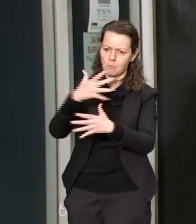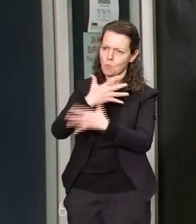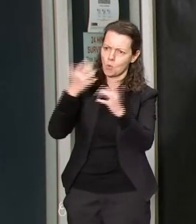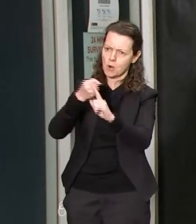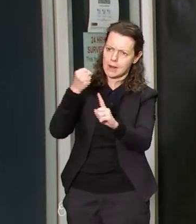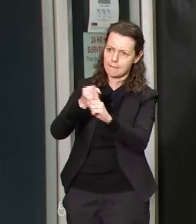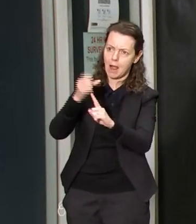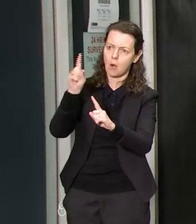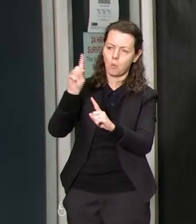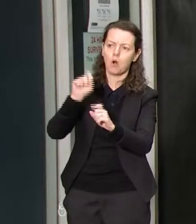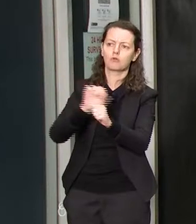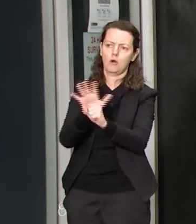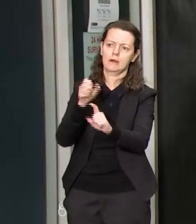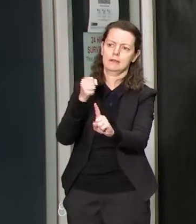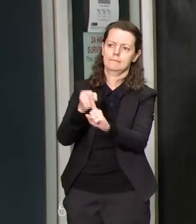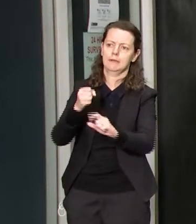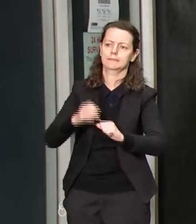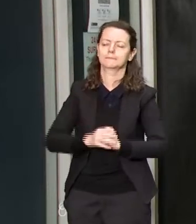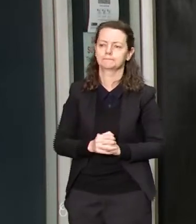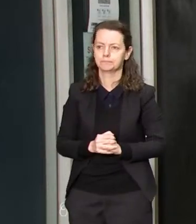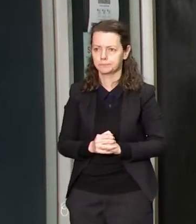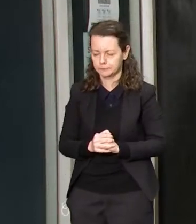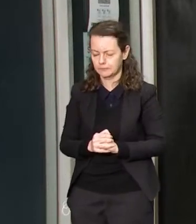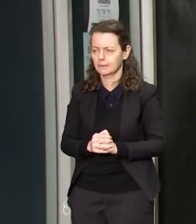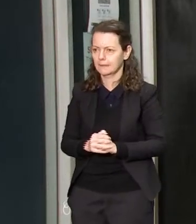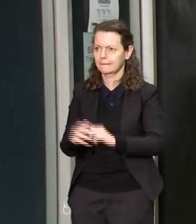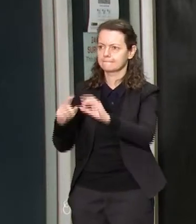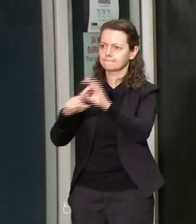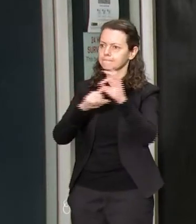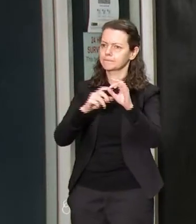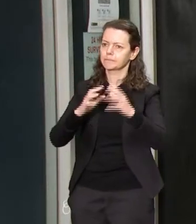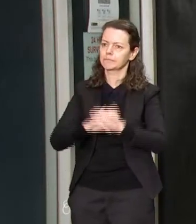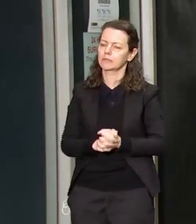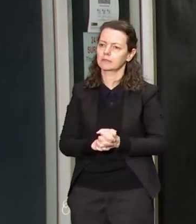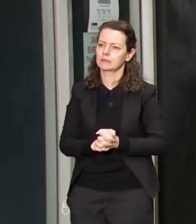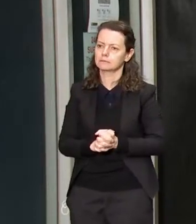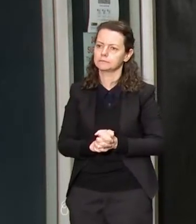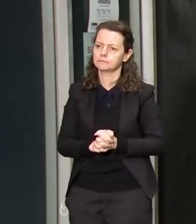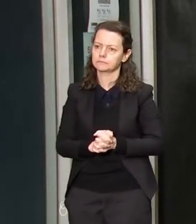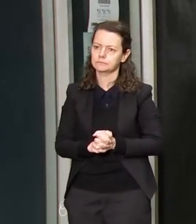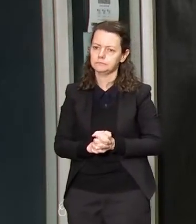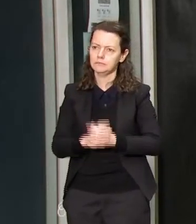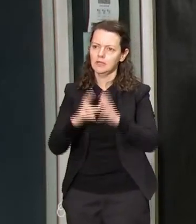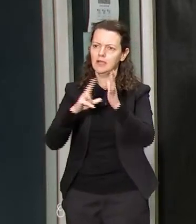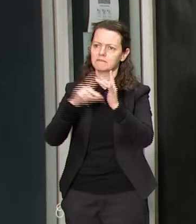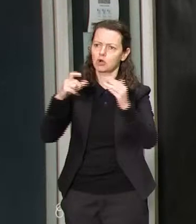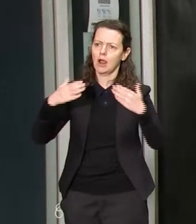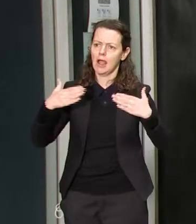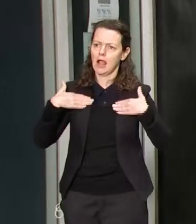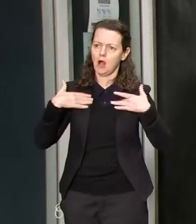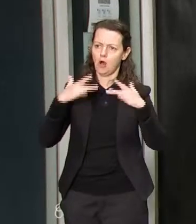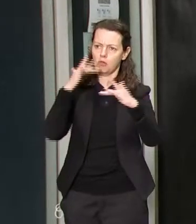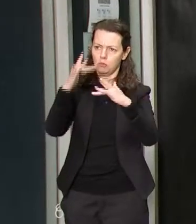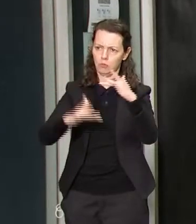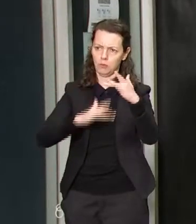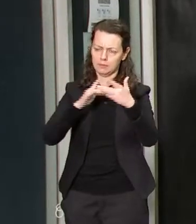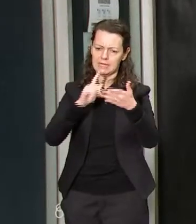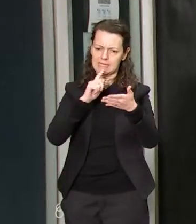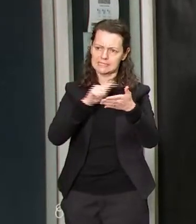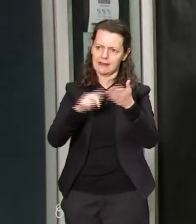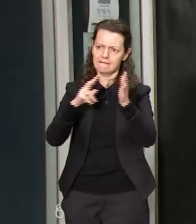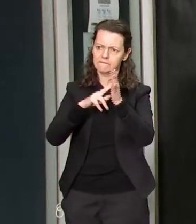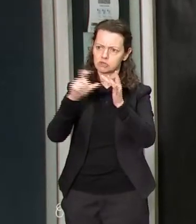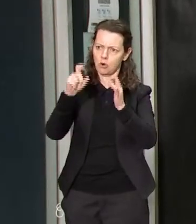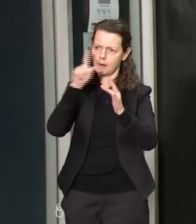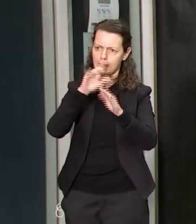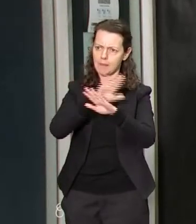I think COVID. Premier, lockdown's lifted, but on Victoria Health's website it said it's recommended that Victorians don't travel interstate. Can you provide us